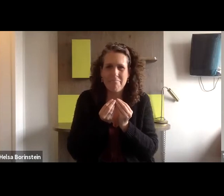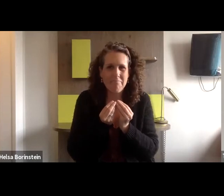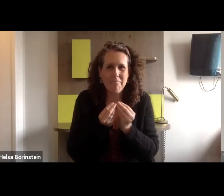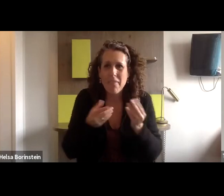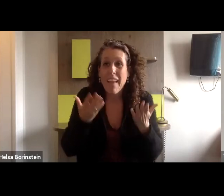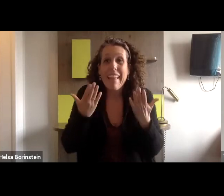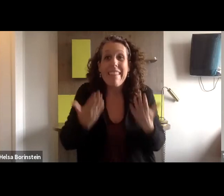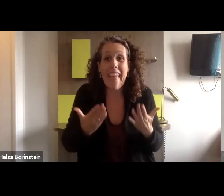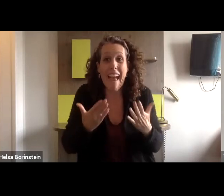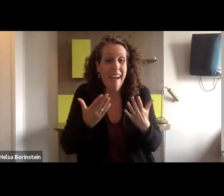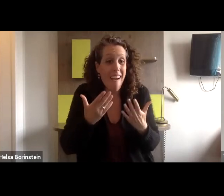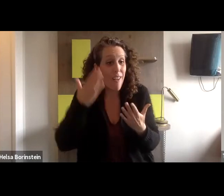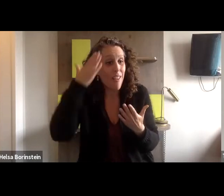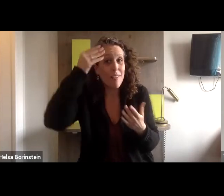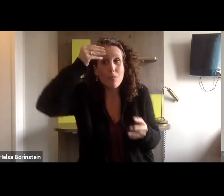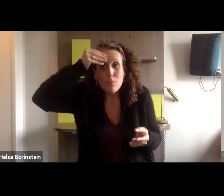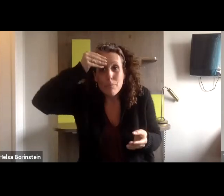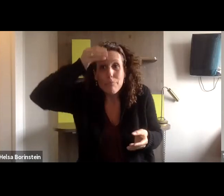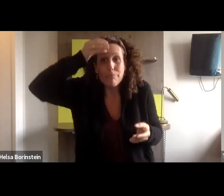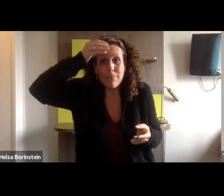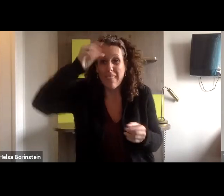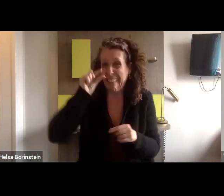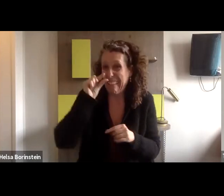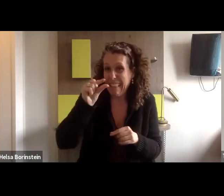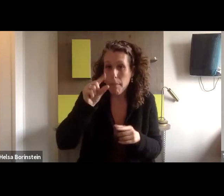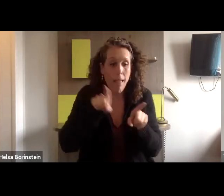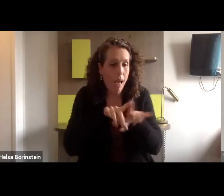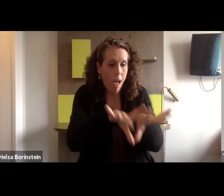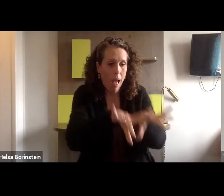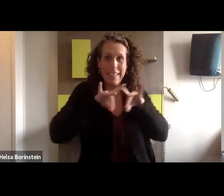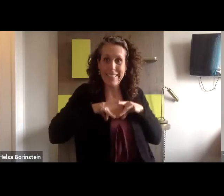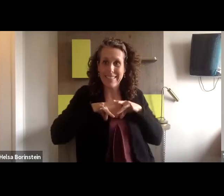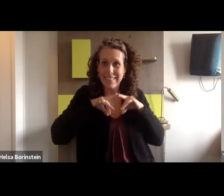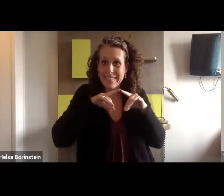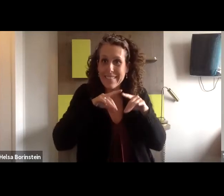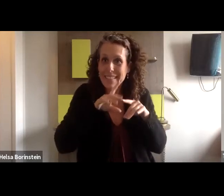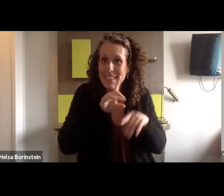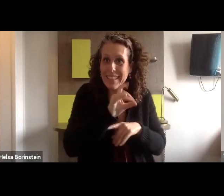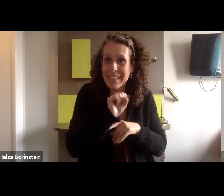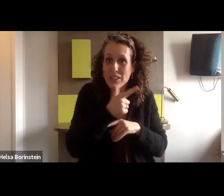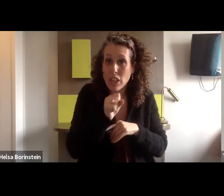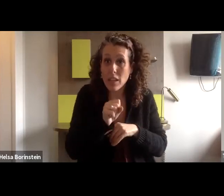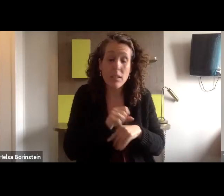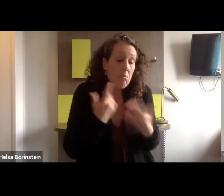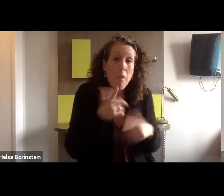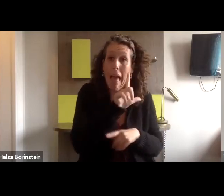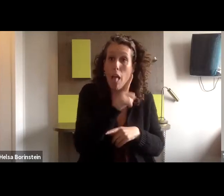a little bit, about the acquisition of Swiss German Sign Language, both as L1 in